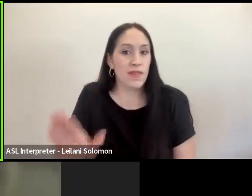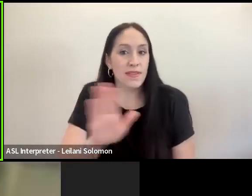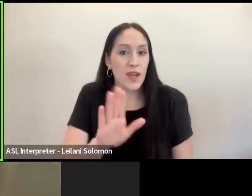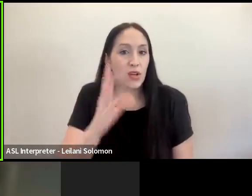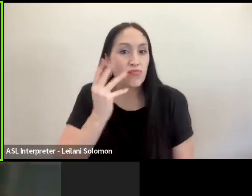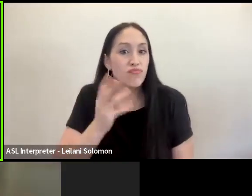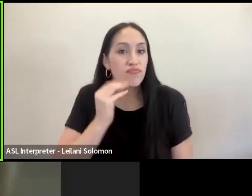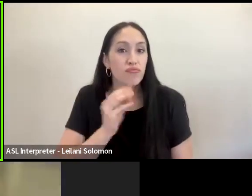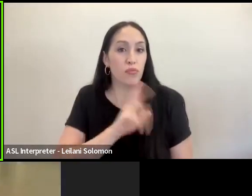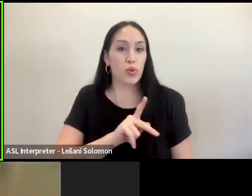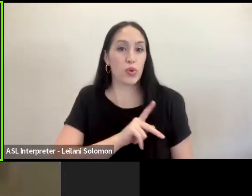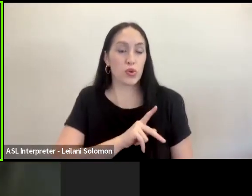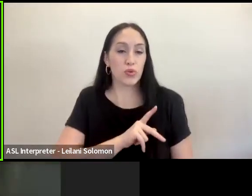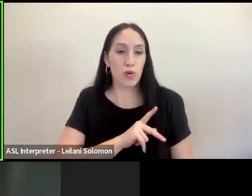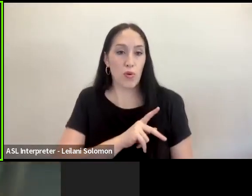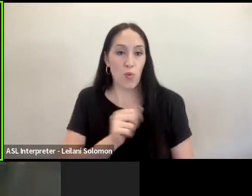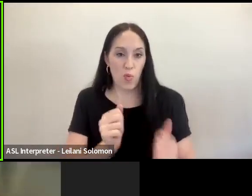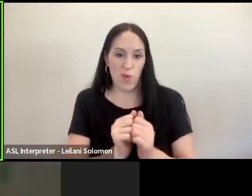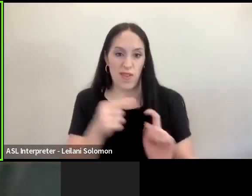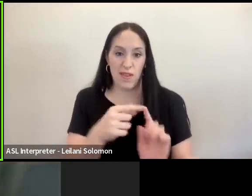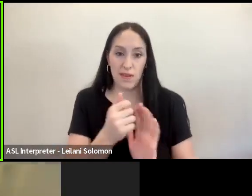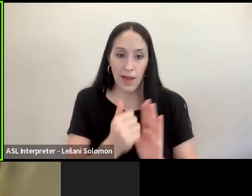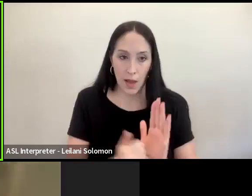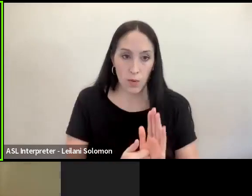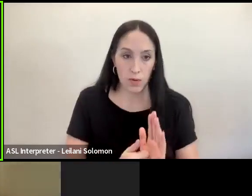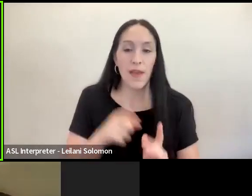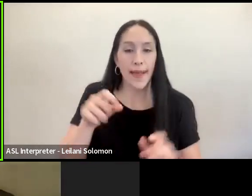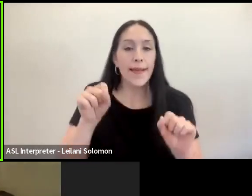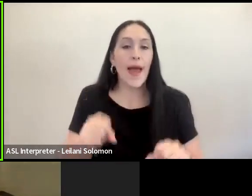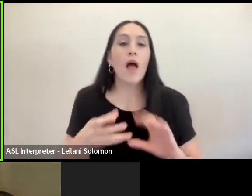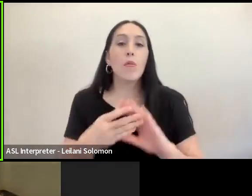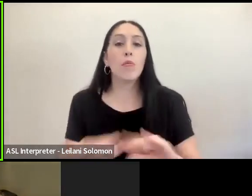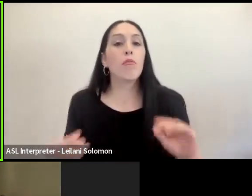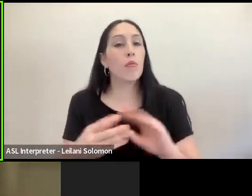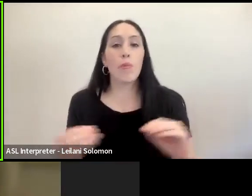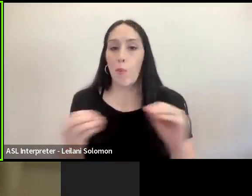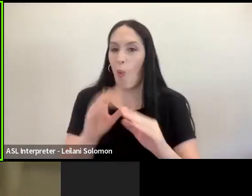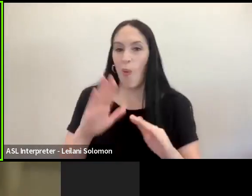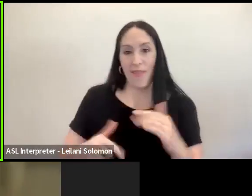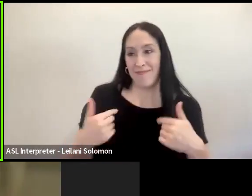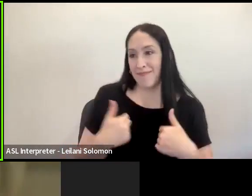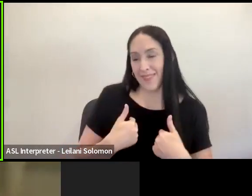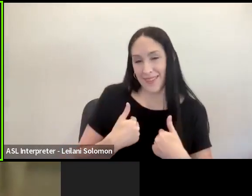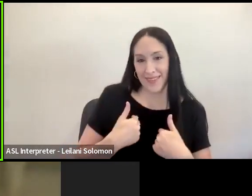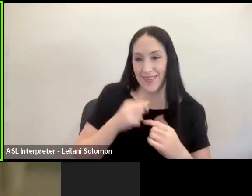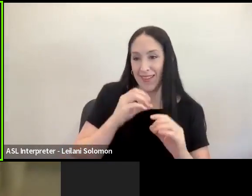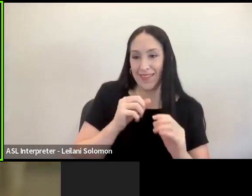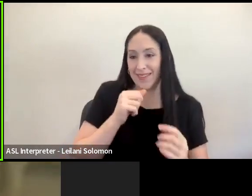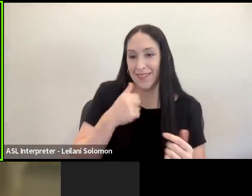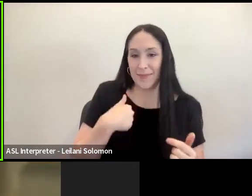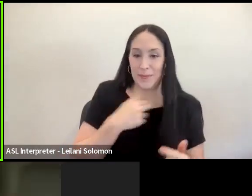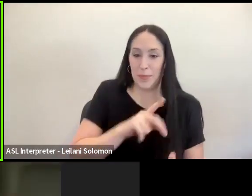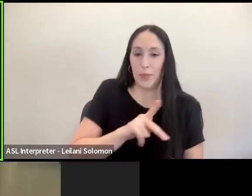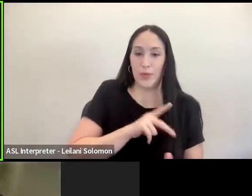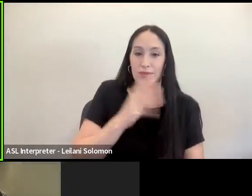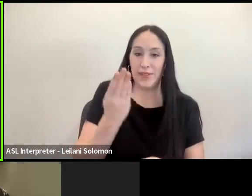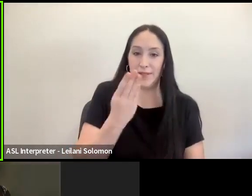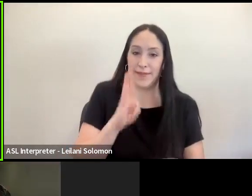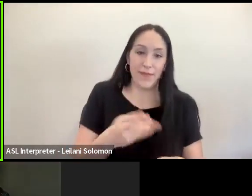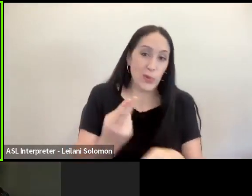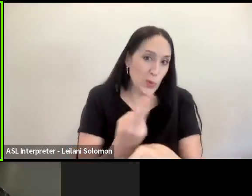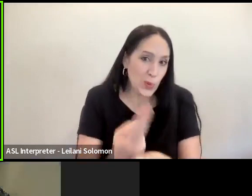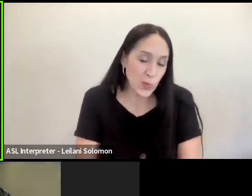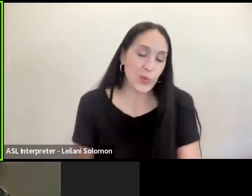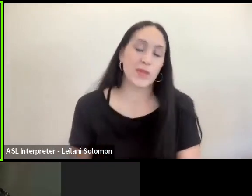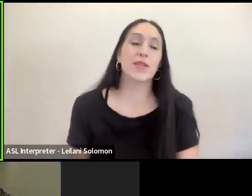background and personally more so than I can. And so with that knowledge, we've solicited and have